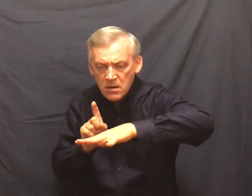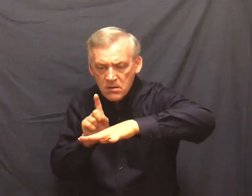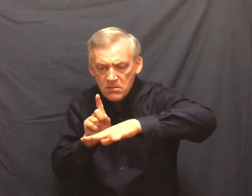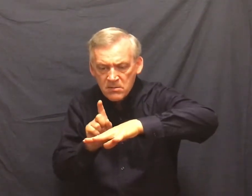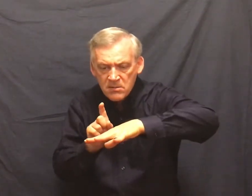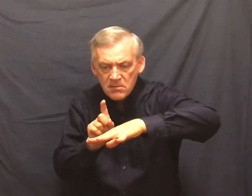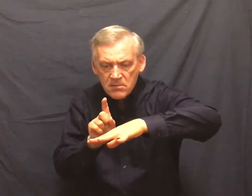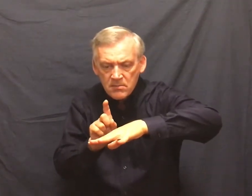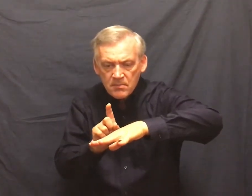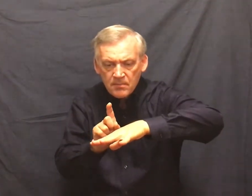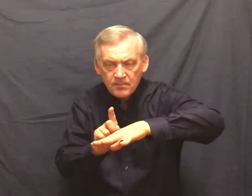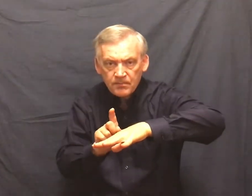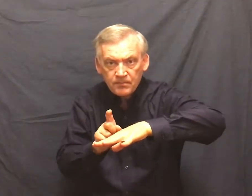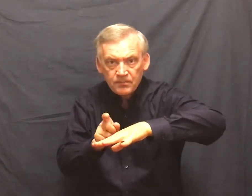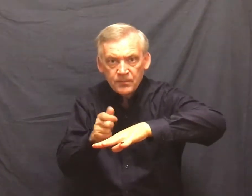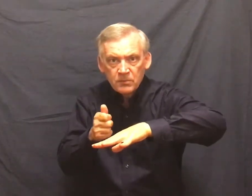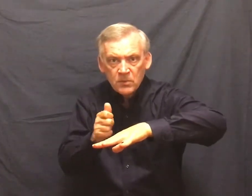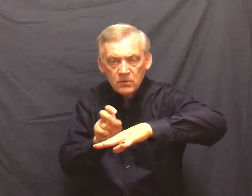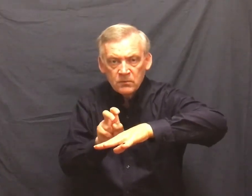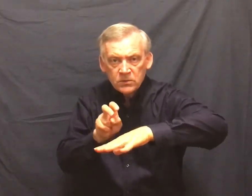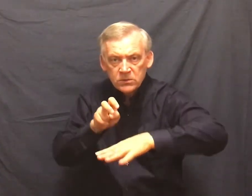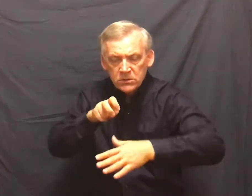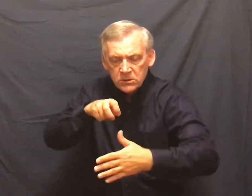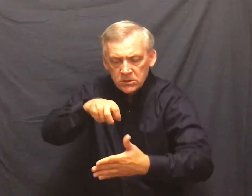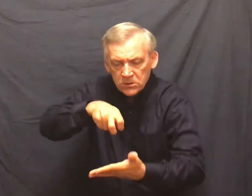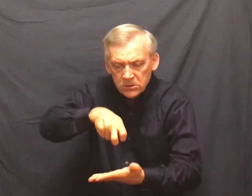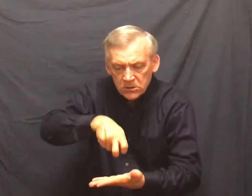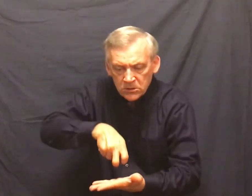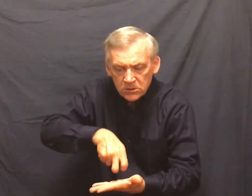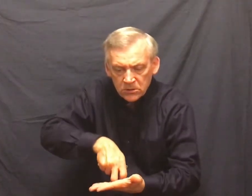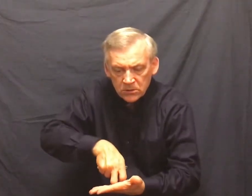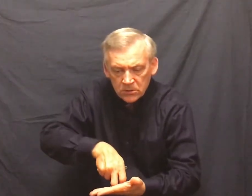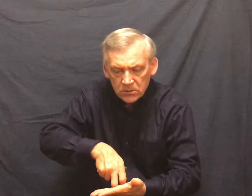He knelt down and drank, barely touching his lips to the water.